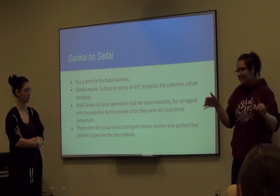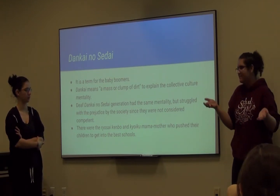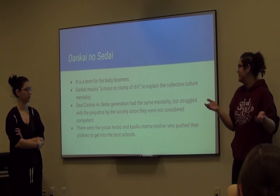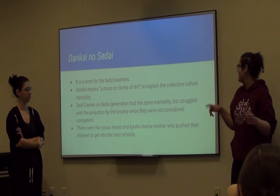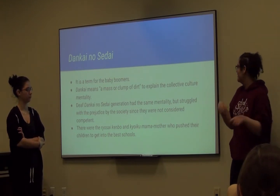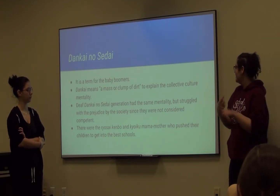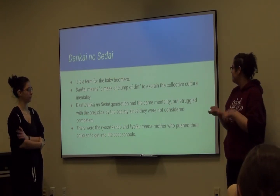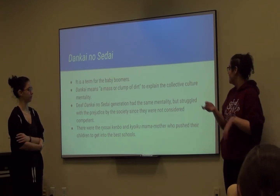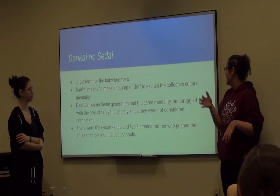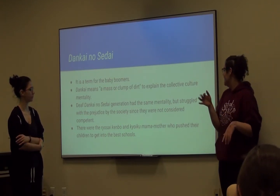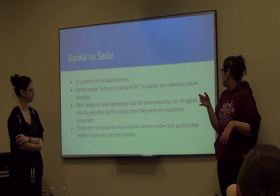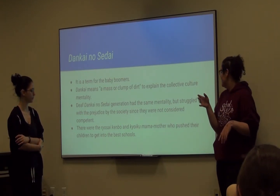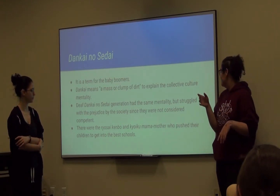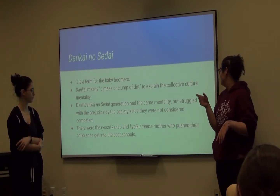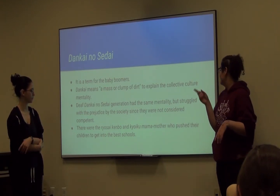And, you know, it's explaining their collective culture.